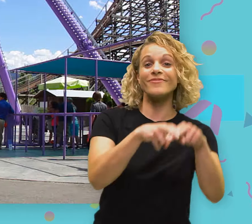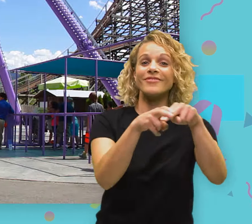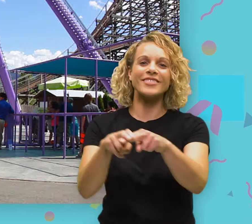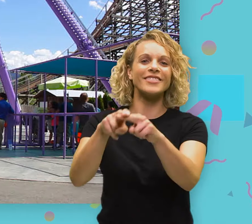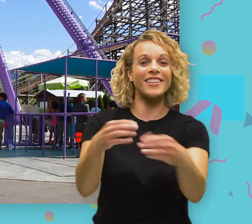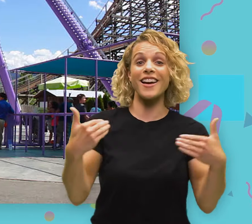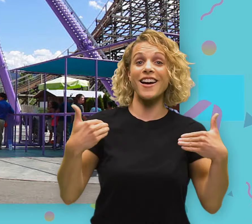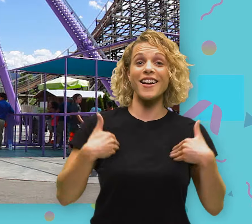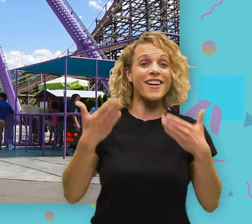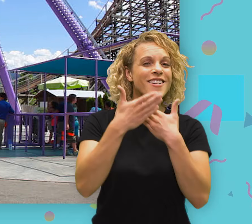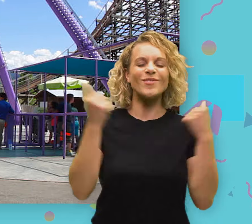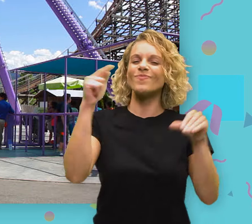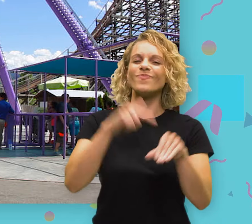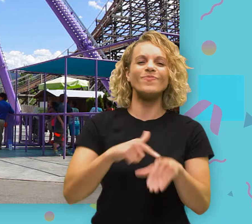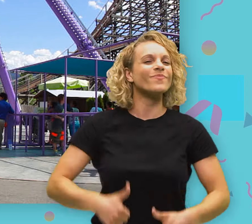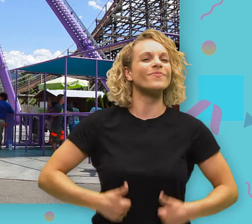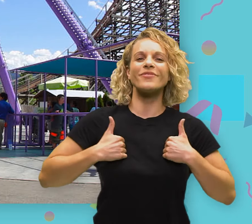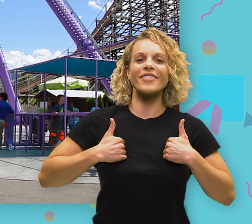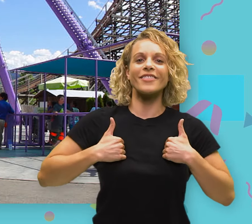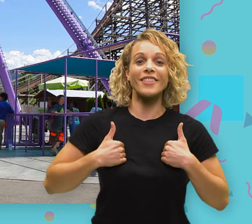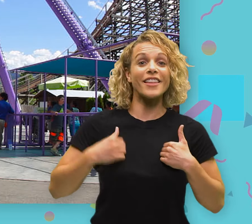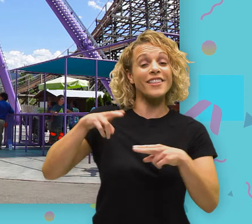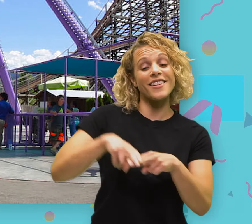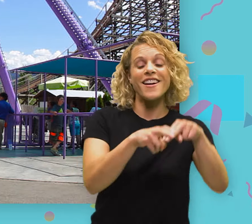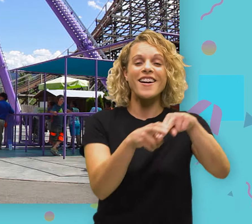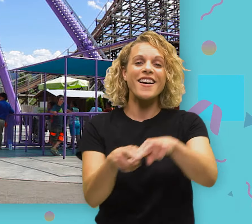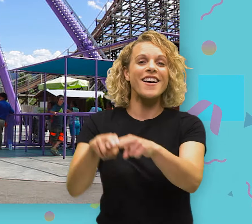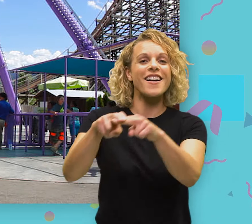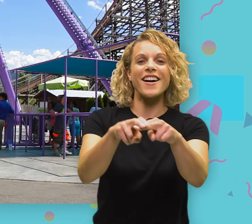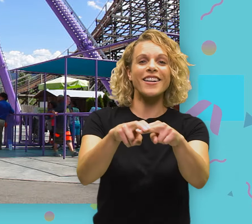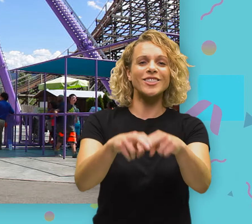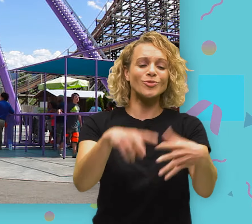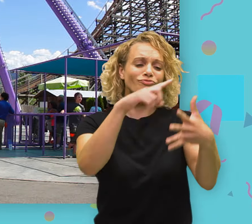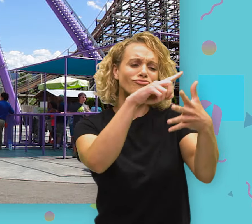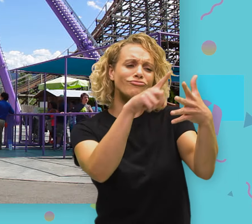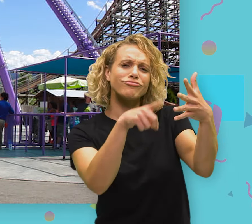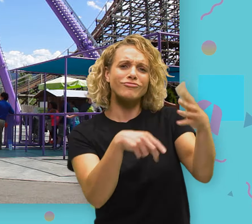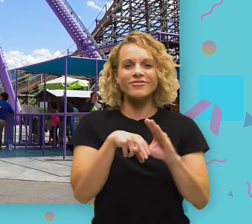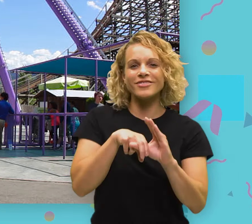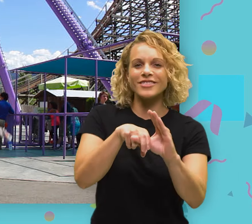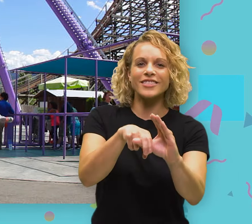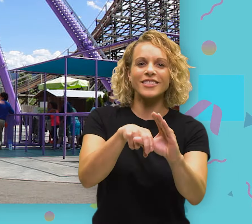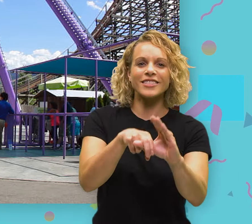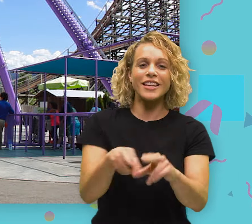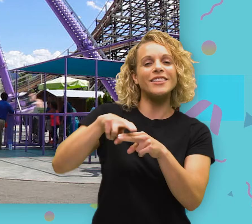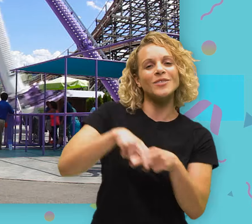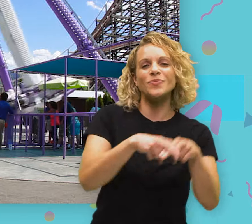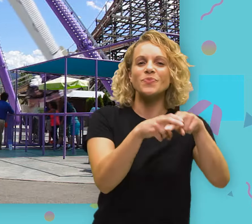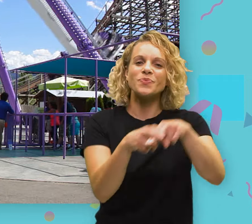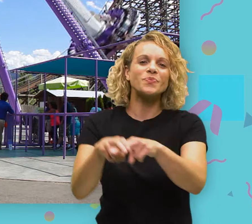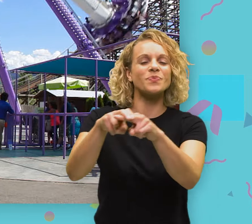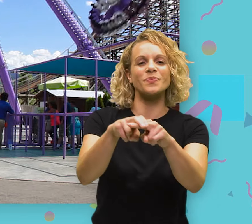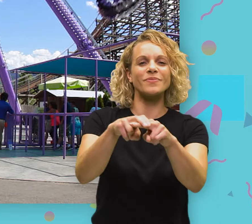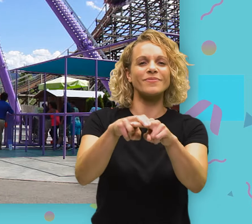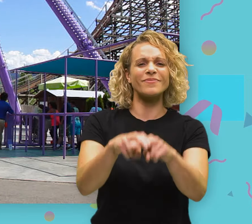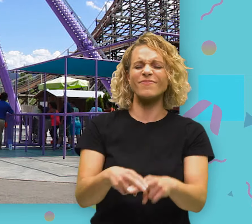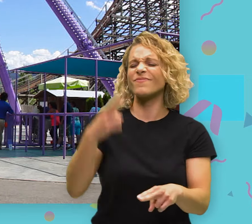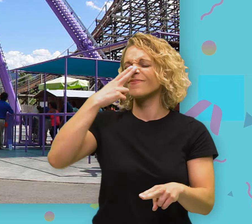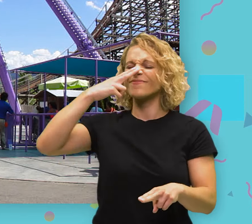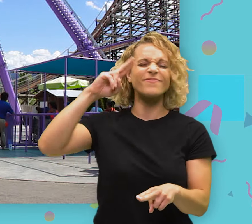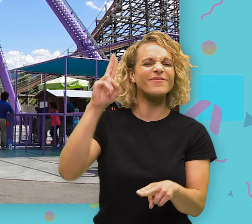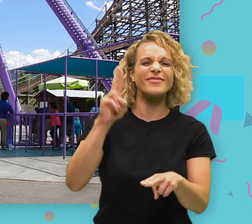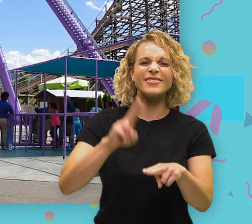the theme park, I have the time of my life. At the theme park, there are so many rides. At the theme park,